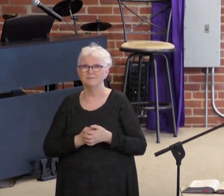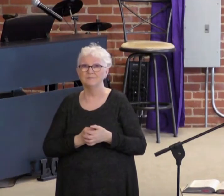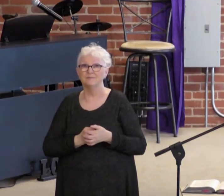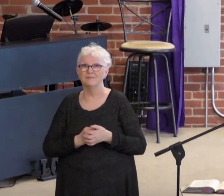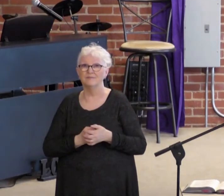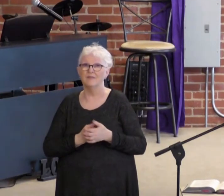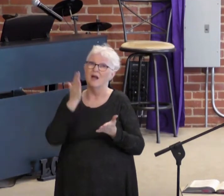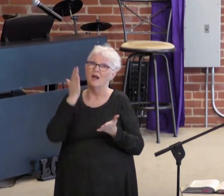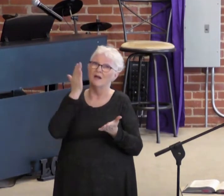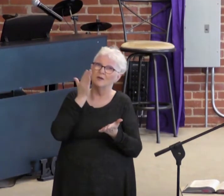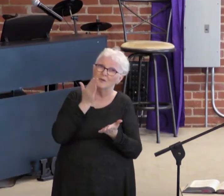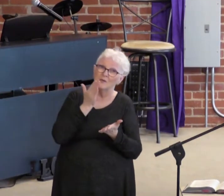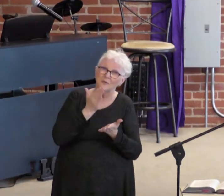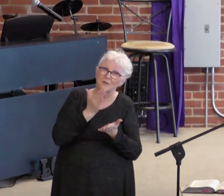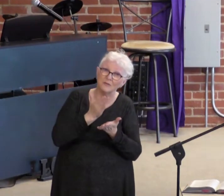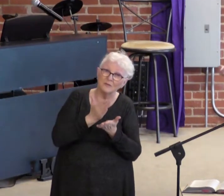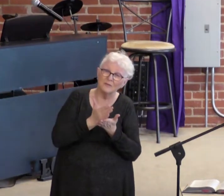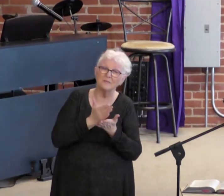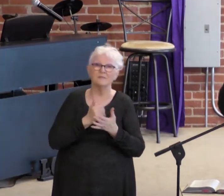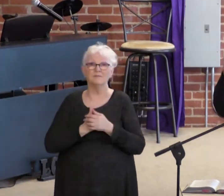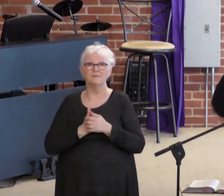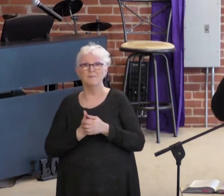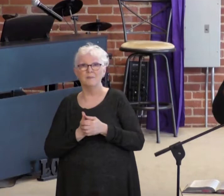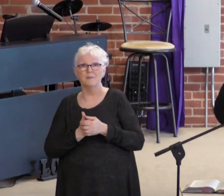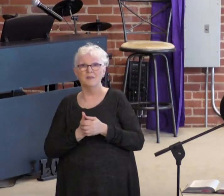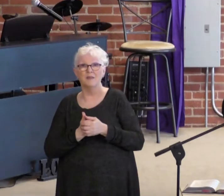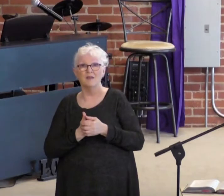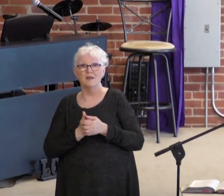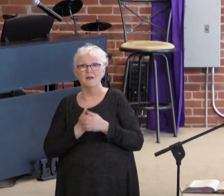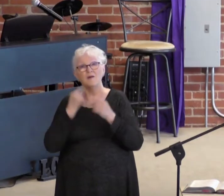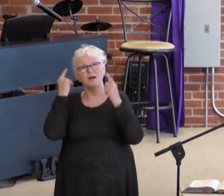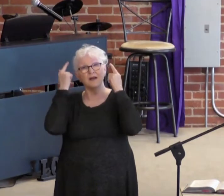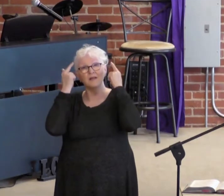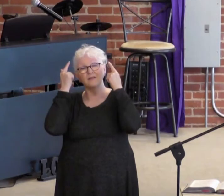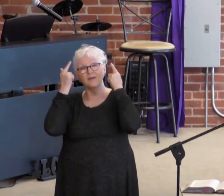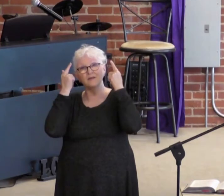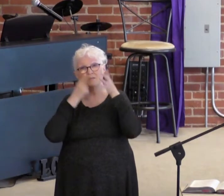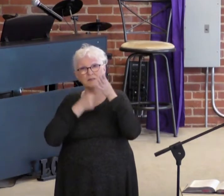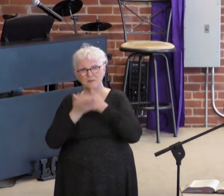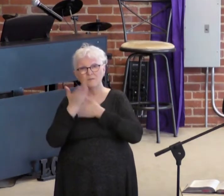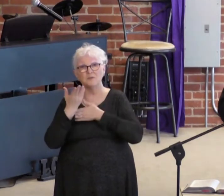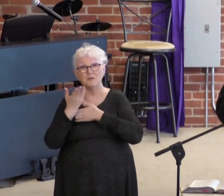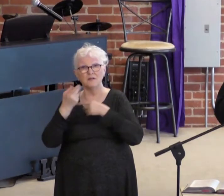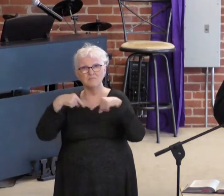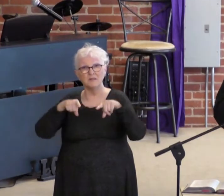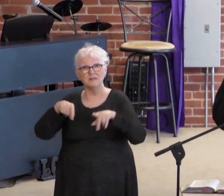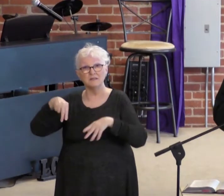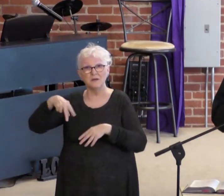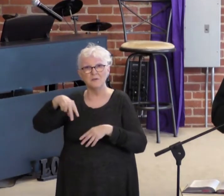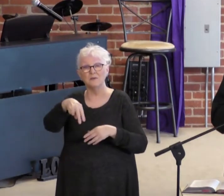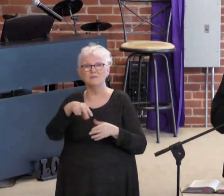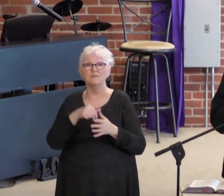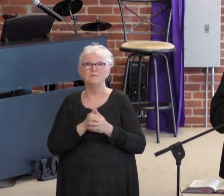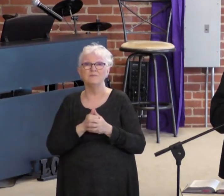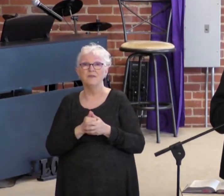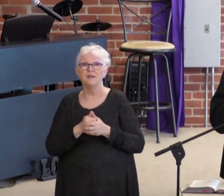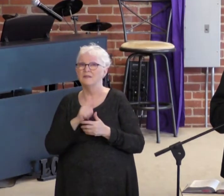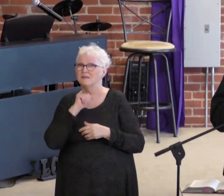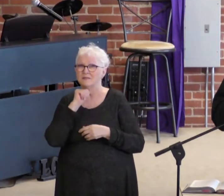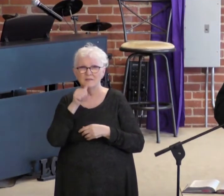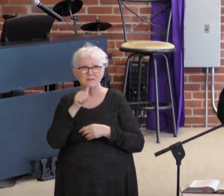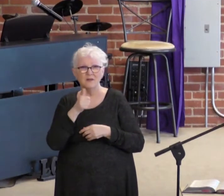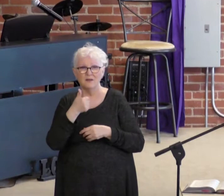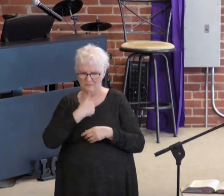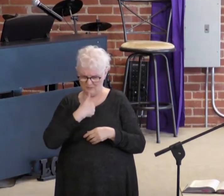Now, I want to pause there for just a minute, because what I felt this morning as I walked, again, this is not a self-centered prayer. It's